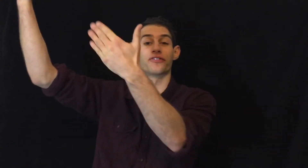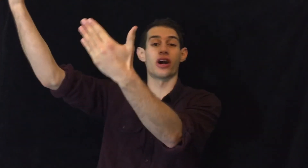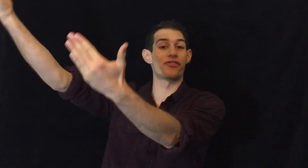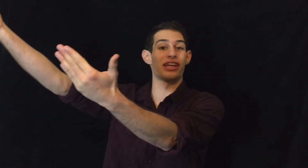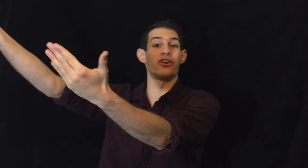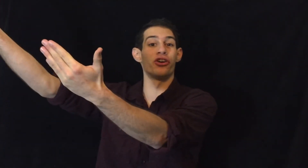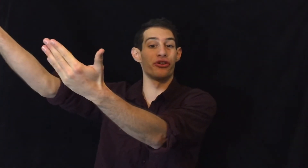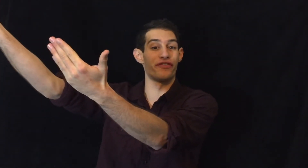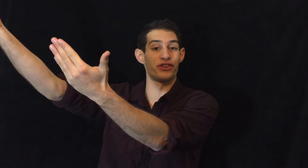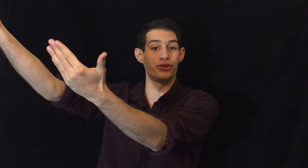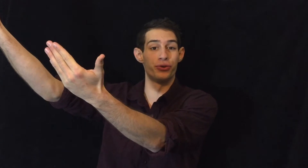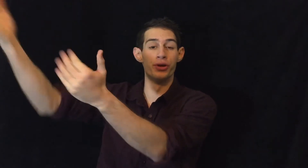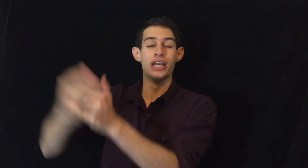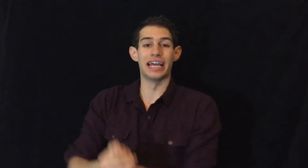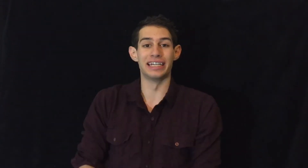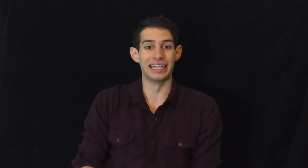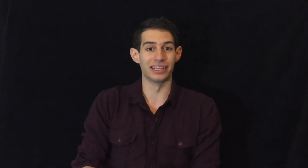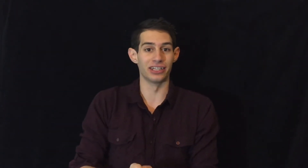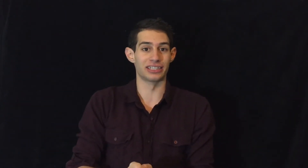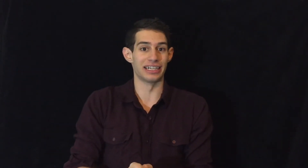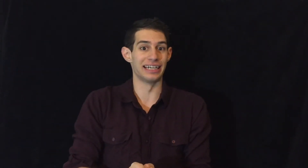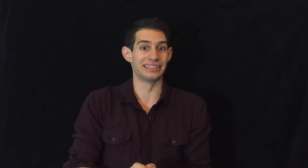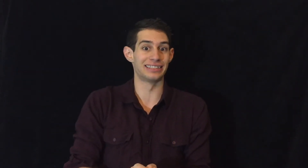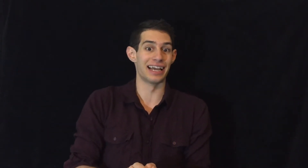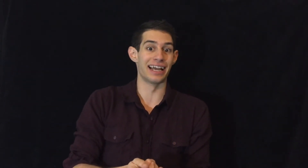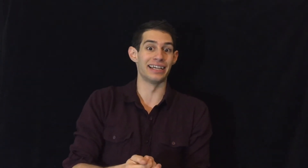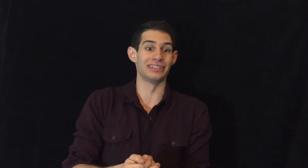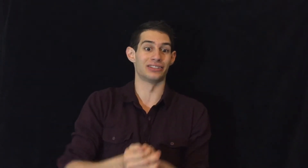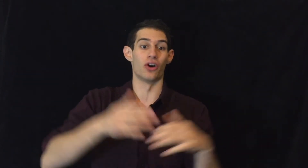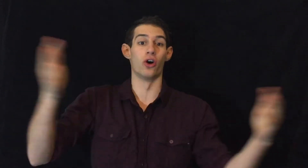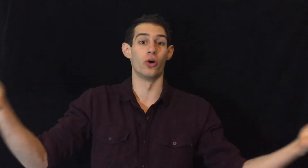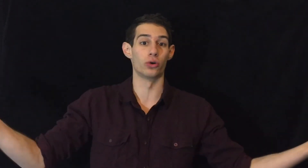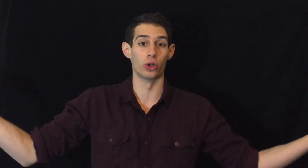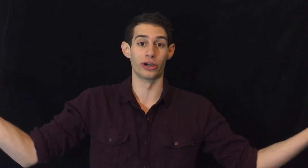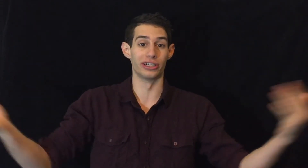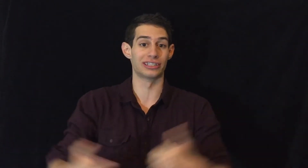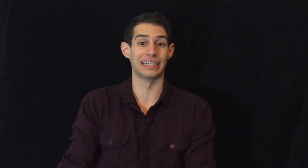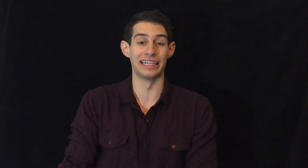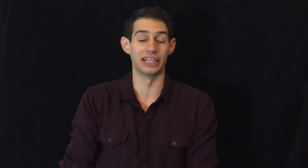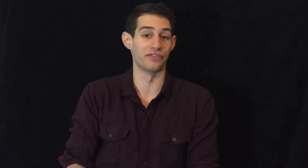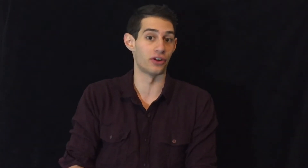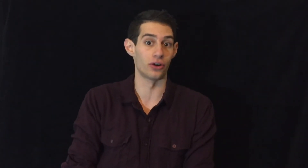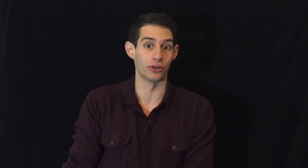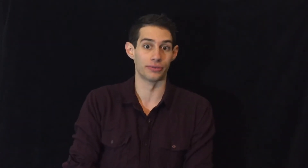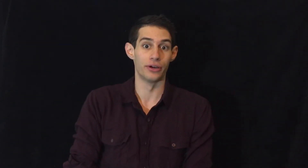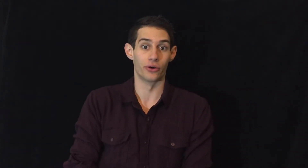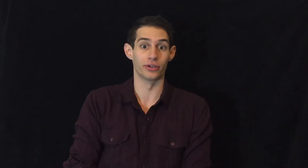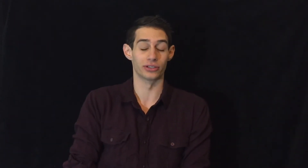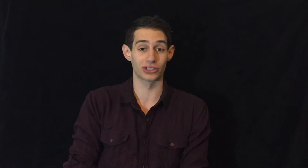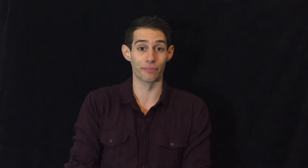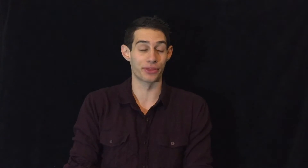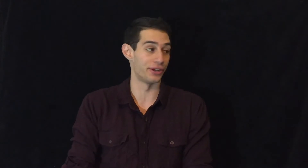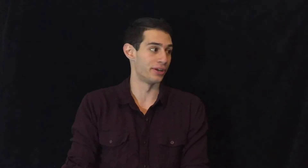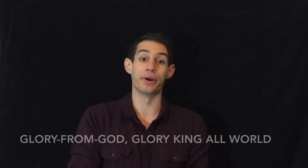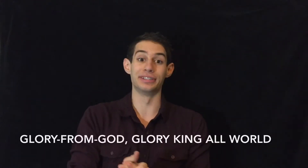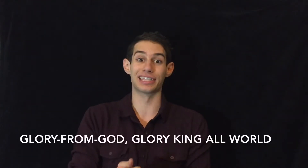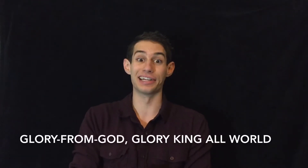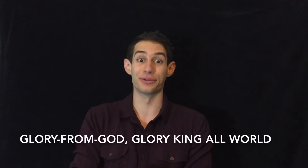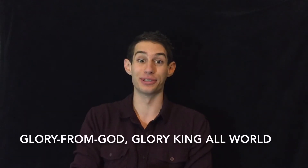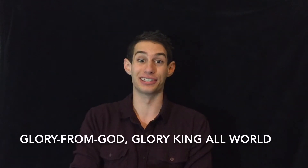off with that honorific "you." And in English, it says, "Oh, glorious King of all," or something. But in sign language, it's going